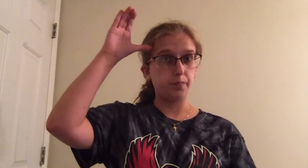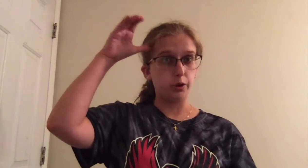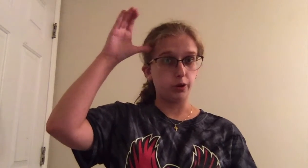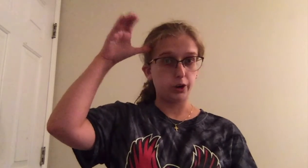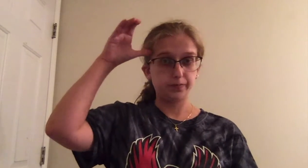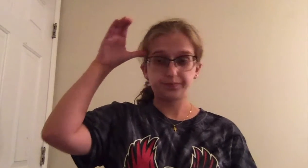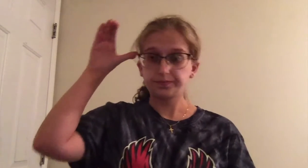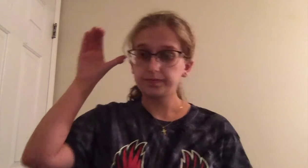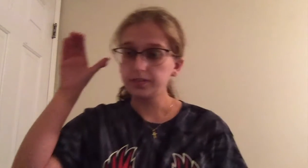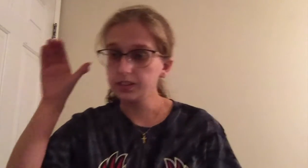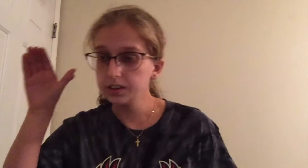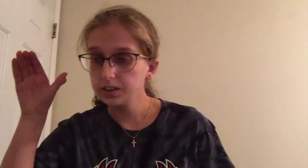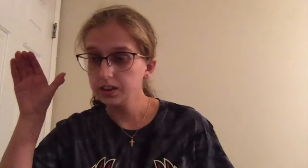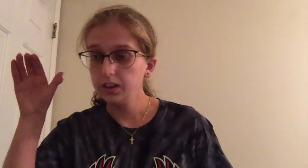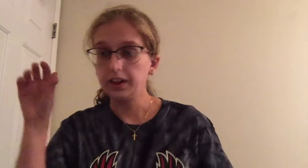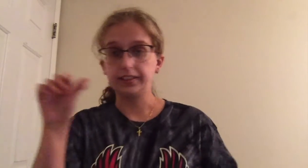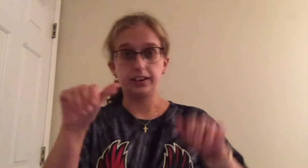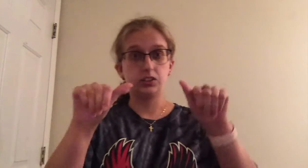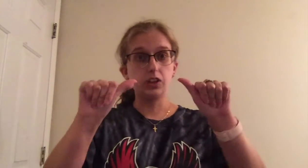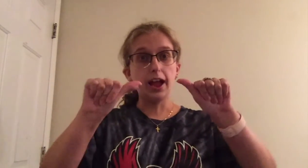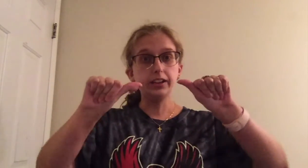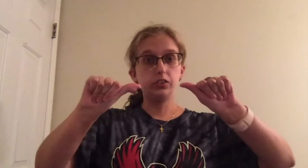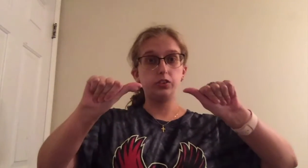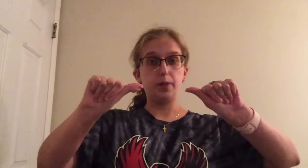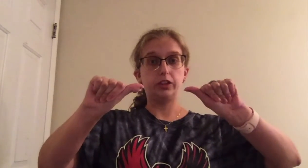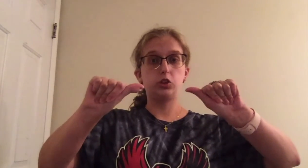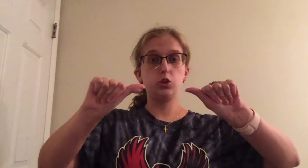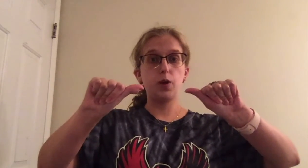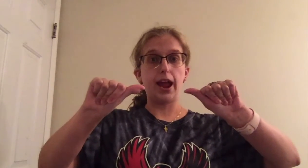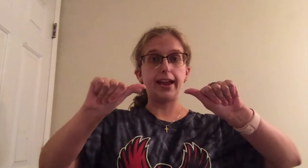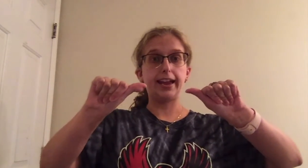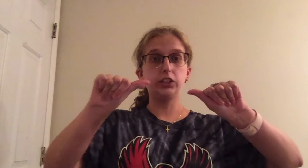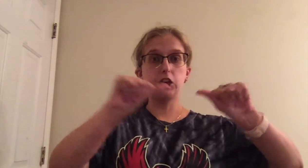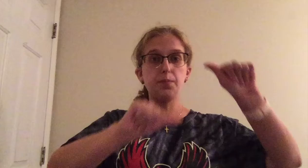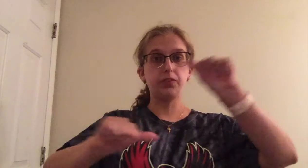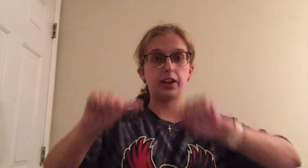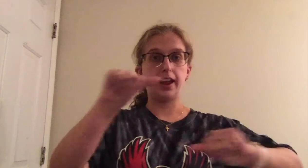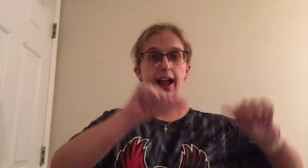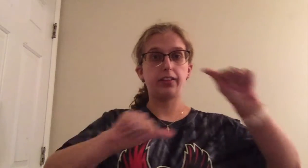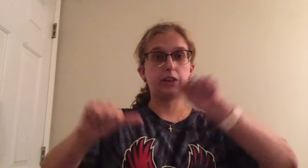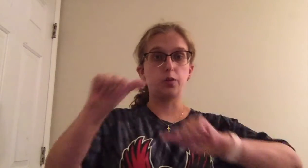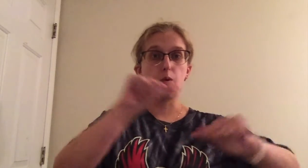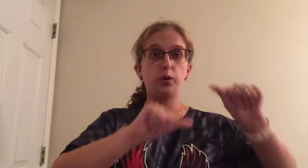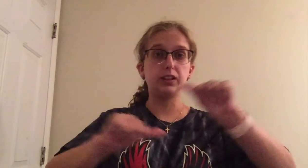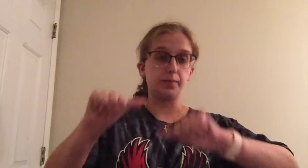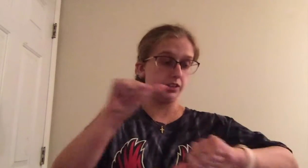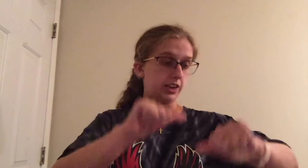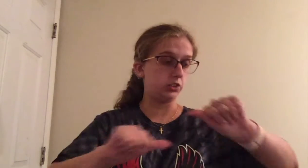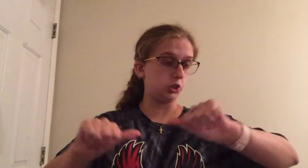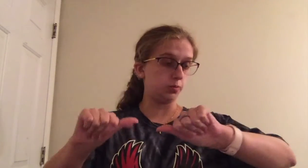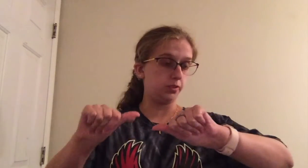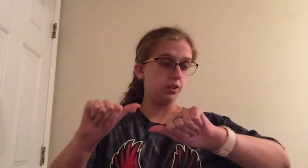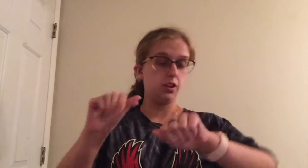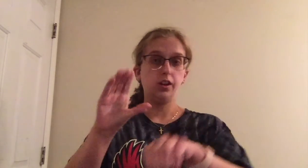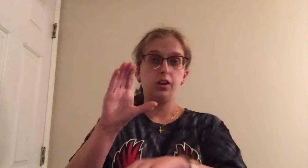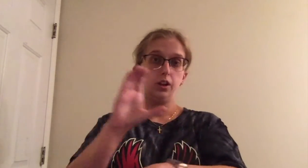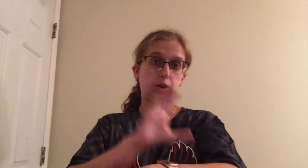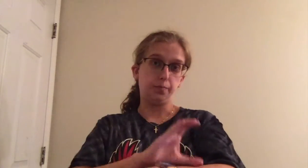computer. And then science, you make 2 A hand shapes and act like you're pouring them in a test tube.